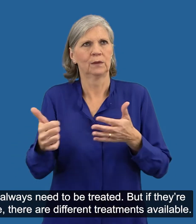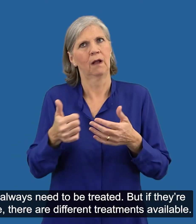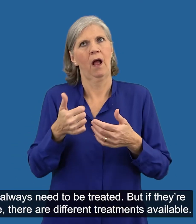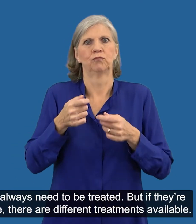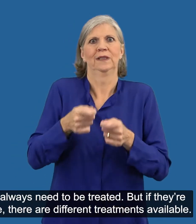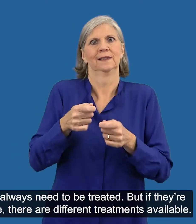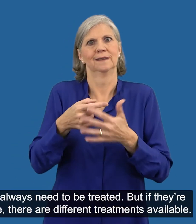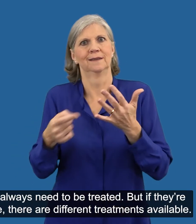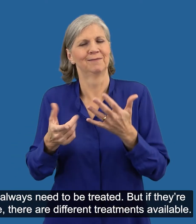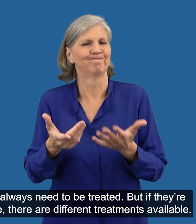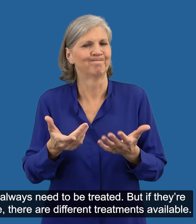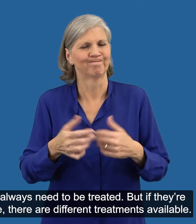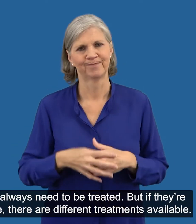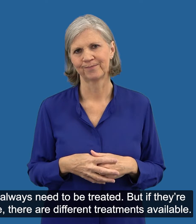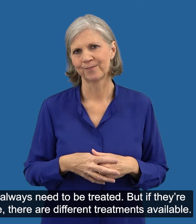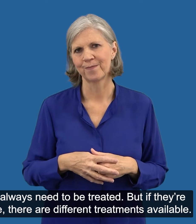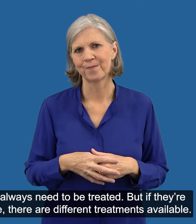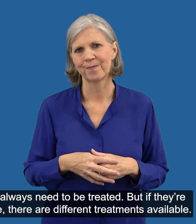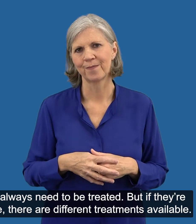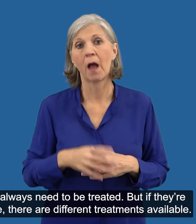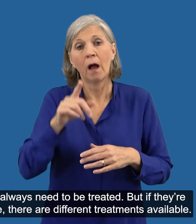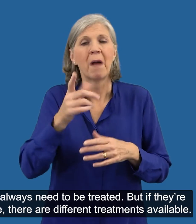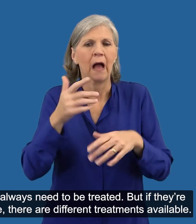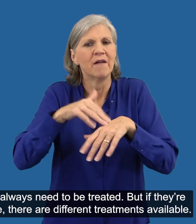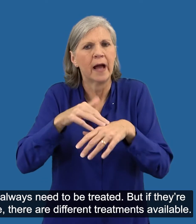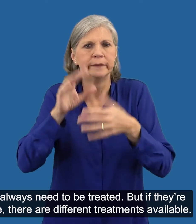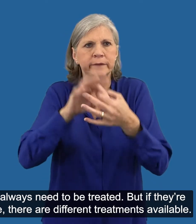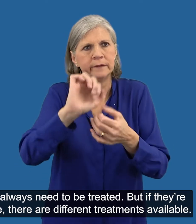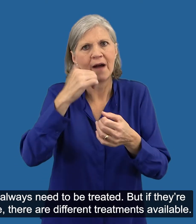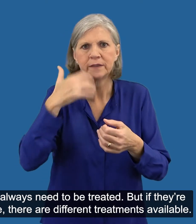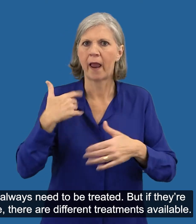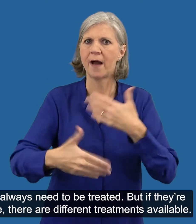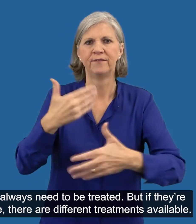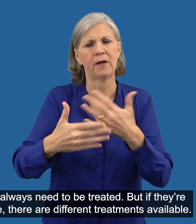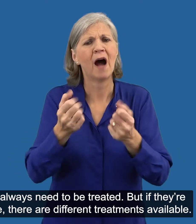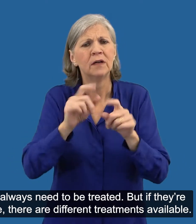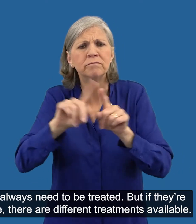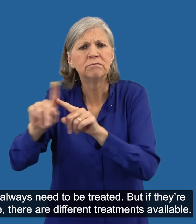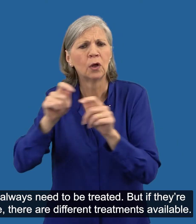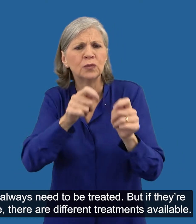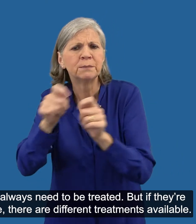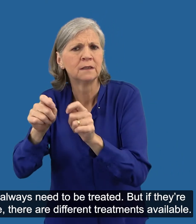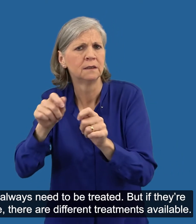Heavy periods don't always need to be treated, but if they're affecting your daily life, there are different treatments available.